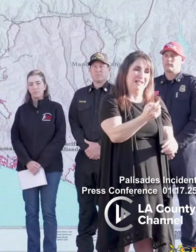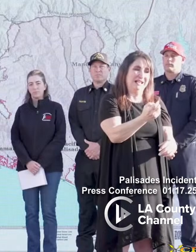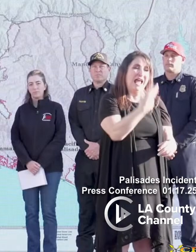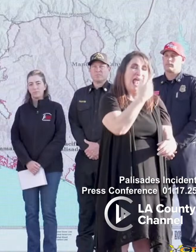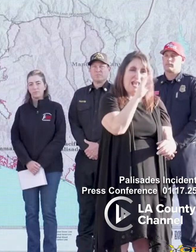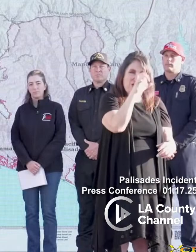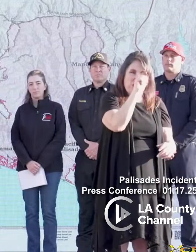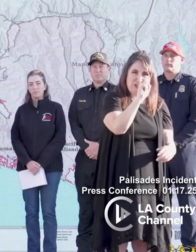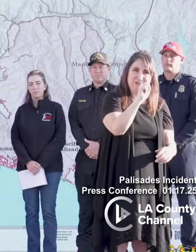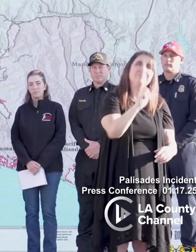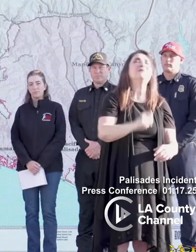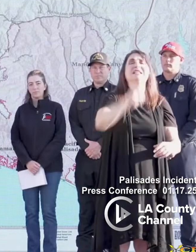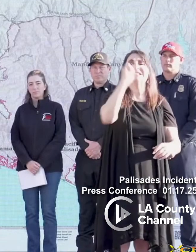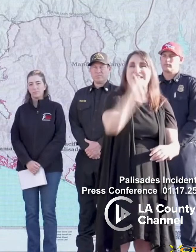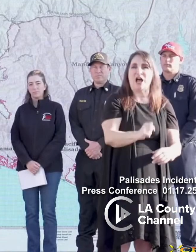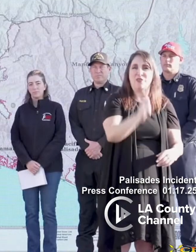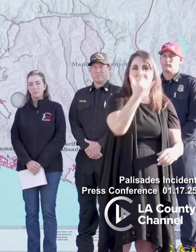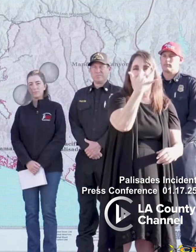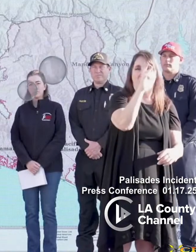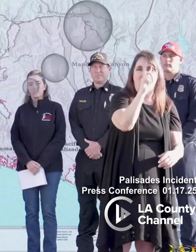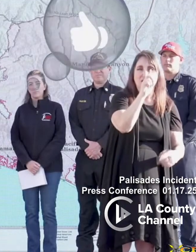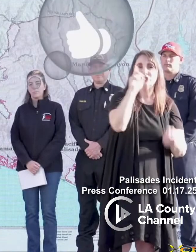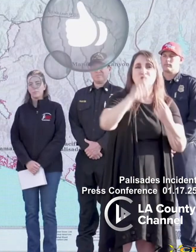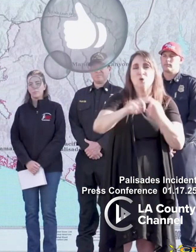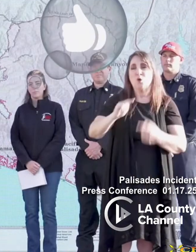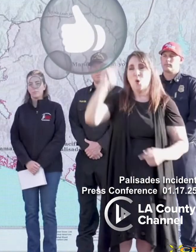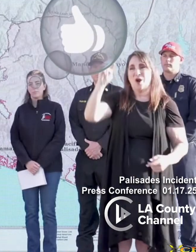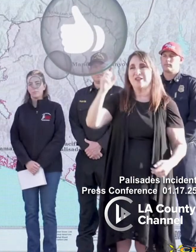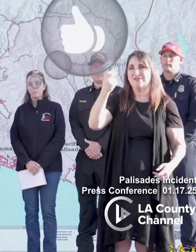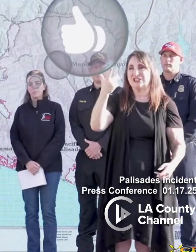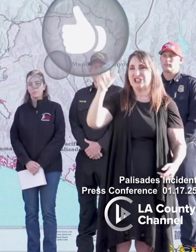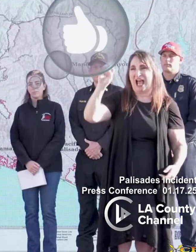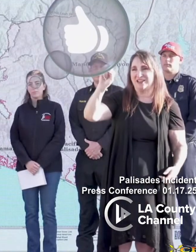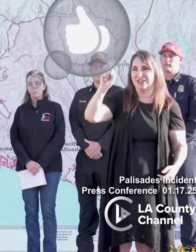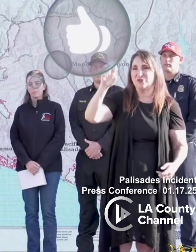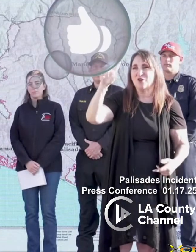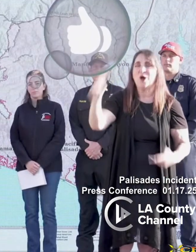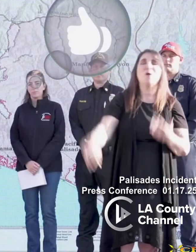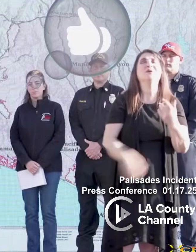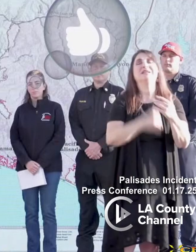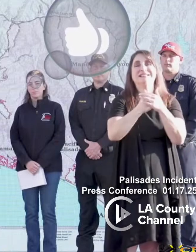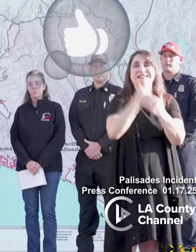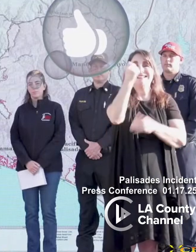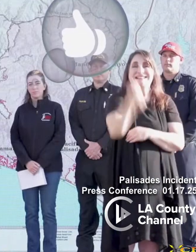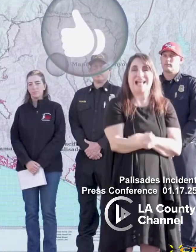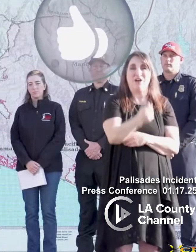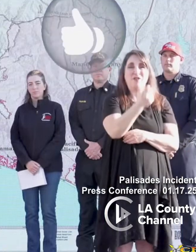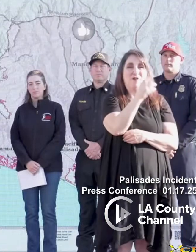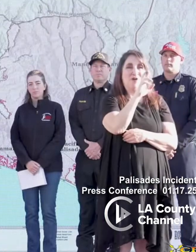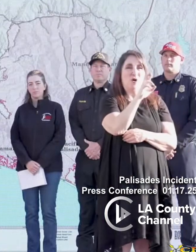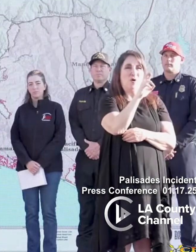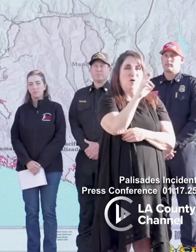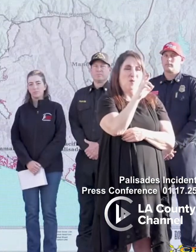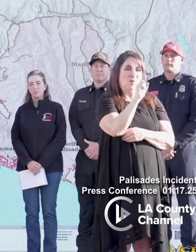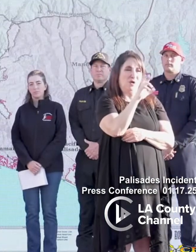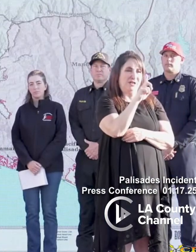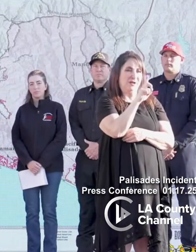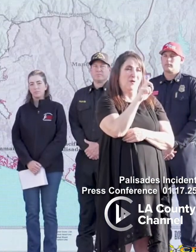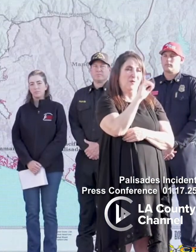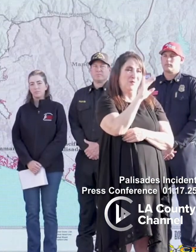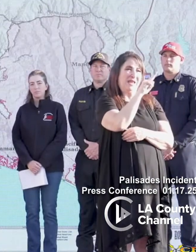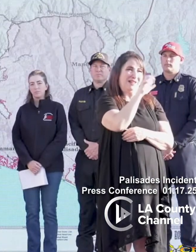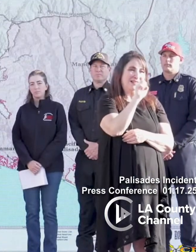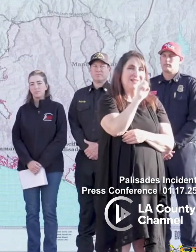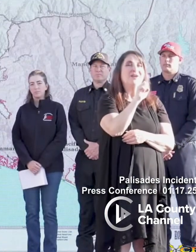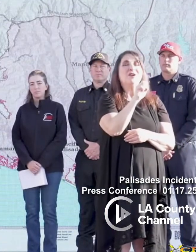South of Mulholland Drive to north of Shallon Road. South of Woodvale Road and Valley Vista Boulevard to